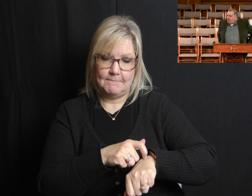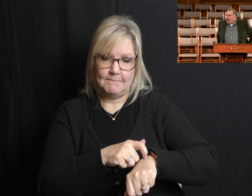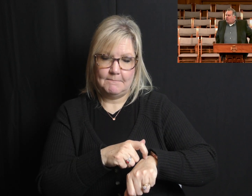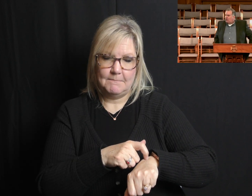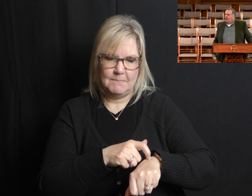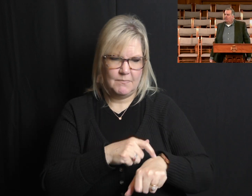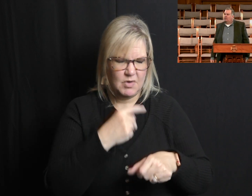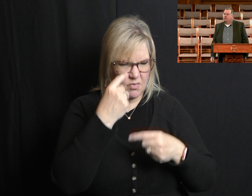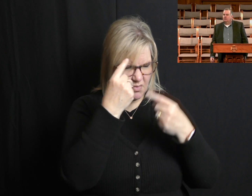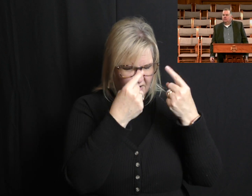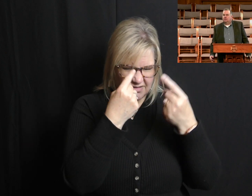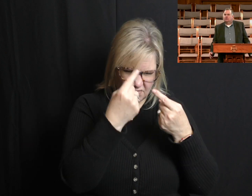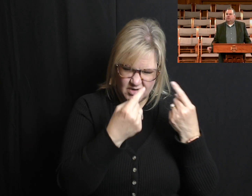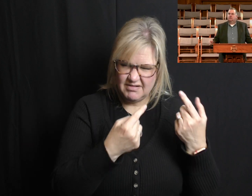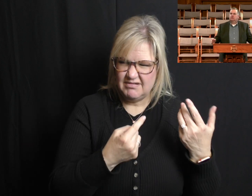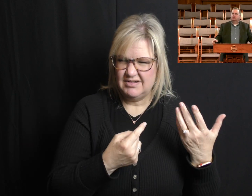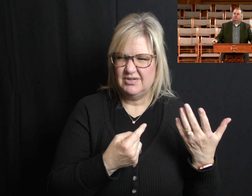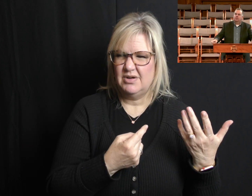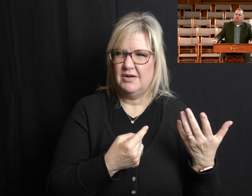wondering to ourselves,